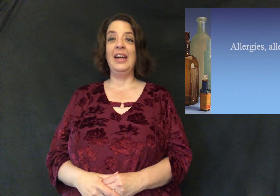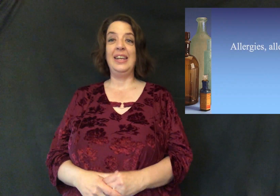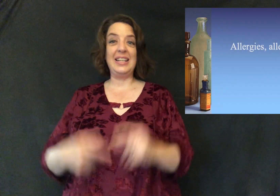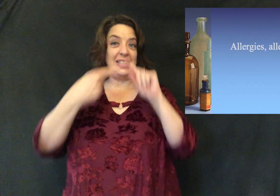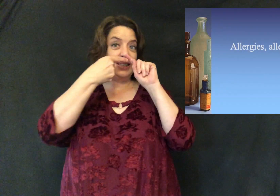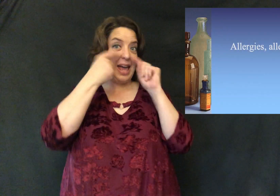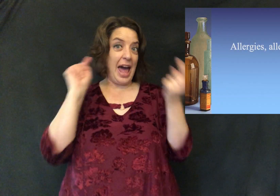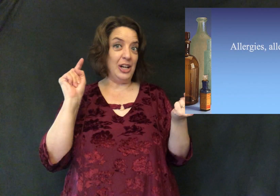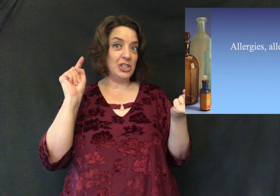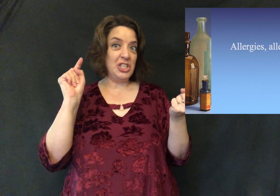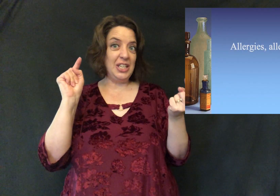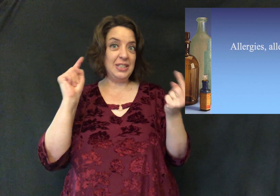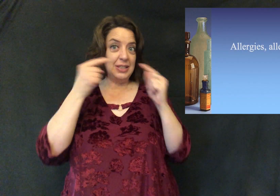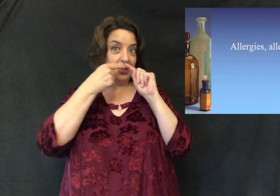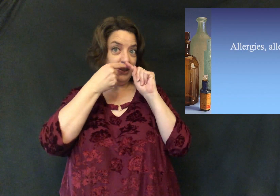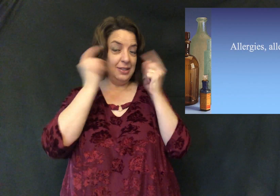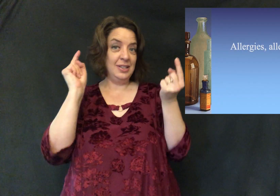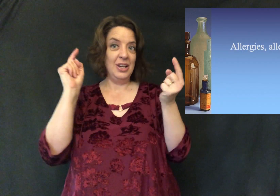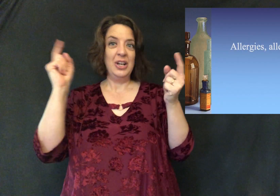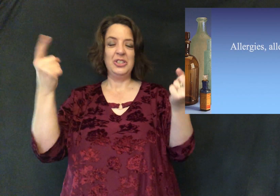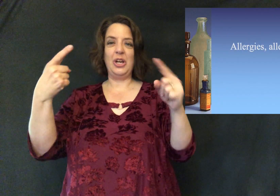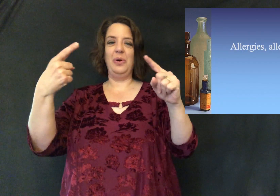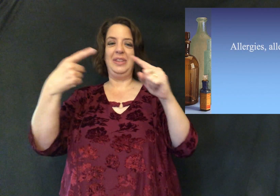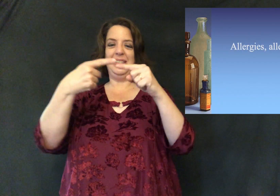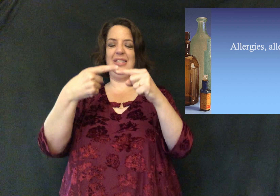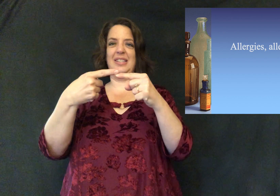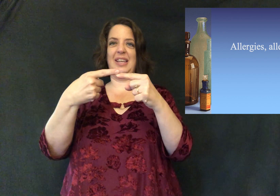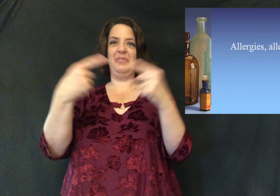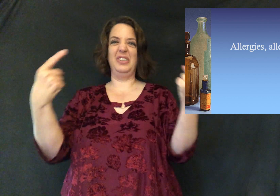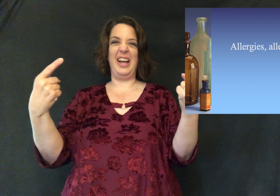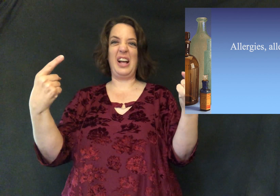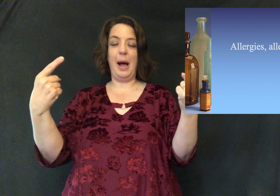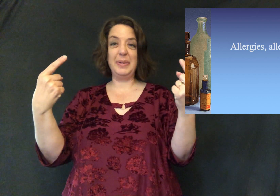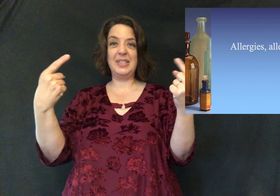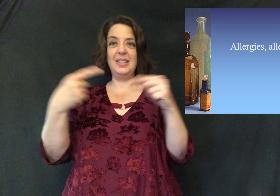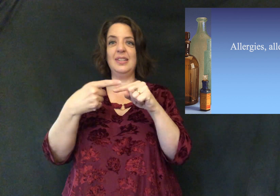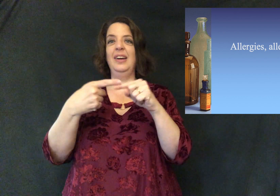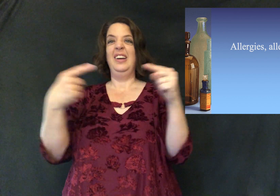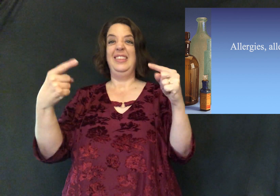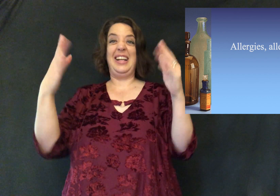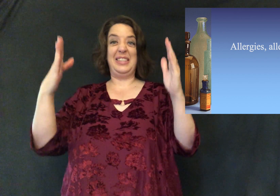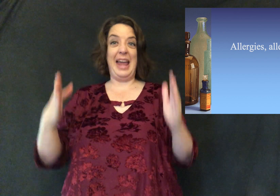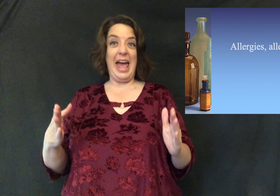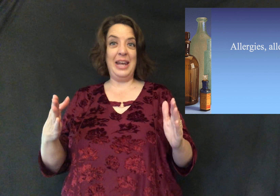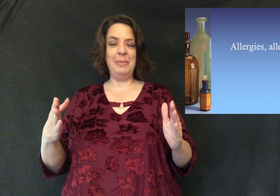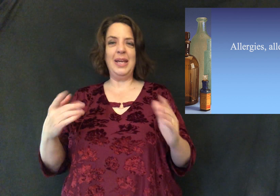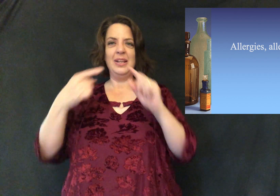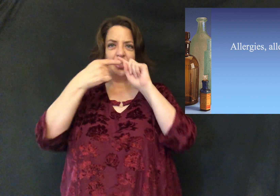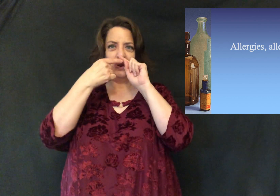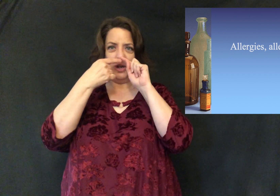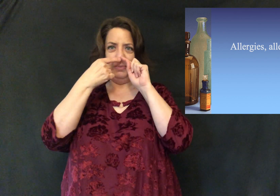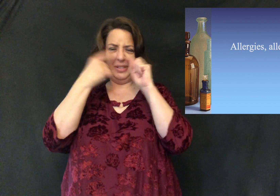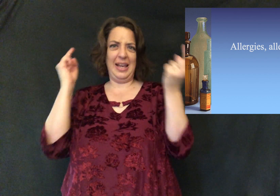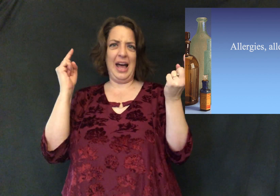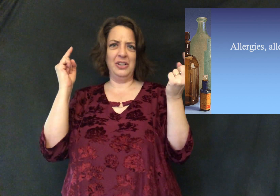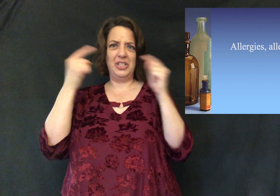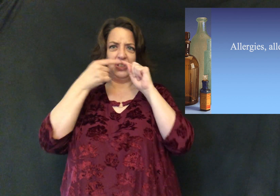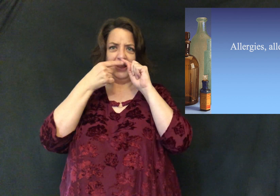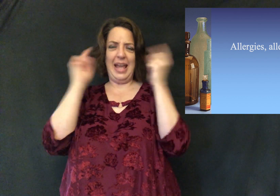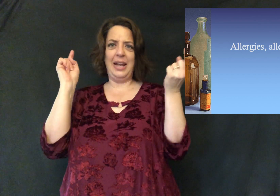Next is allergies. So this is the sign for like opposite. That's an enemy. So it's almost like allergies are the enemy